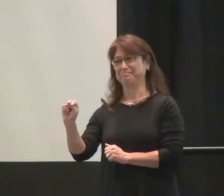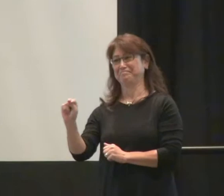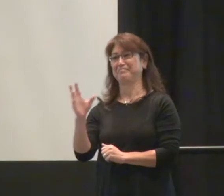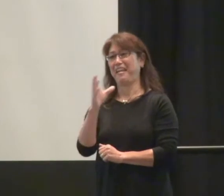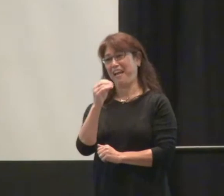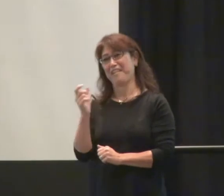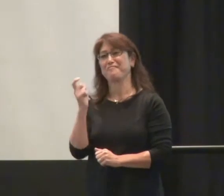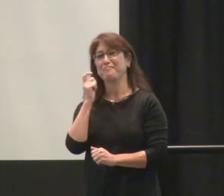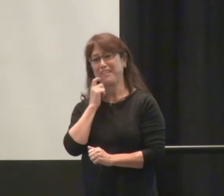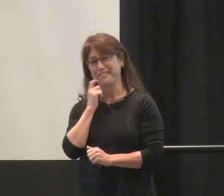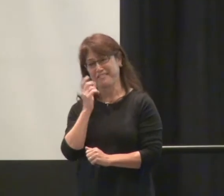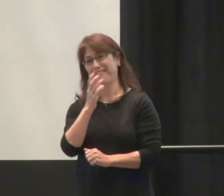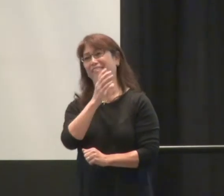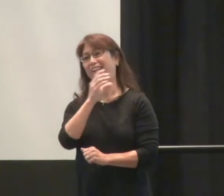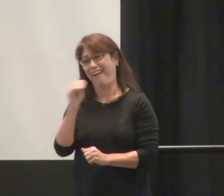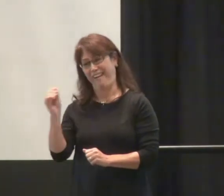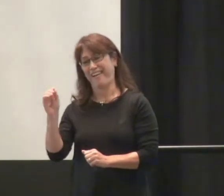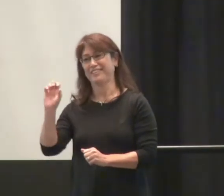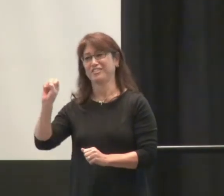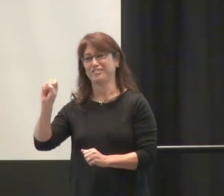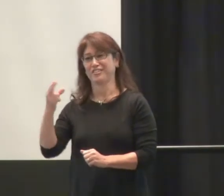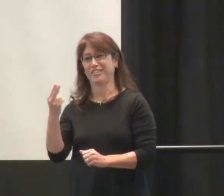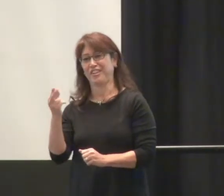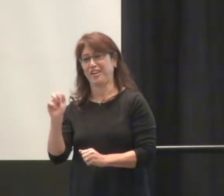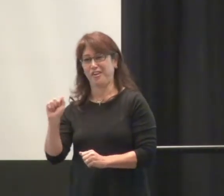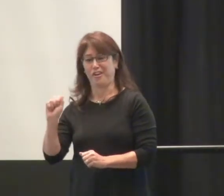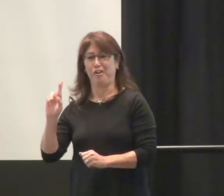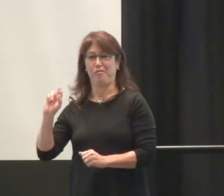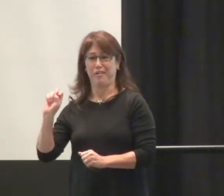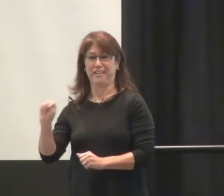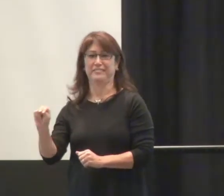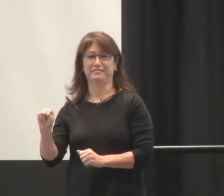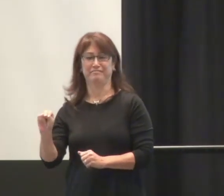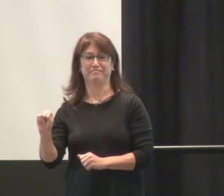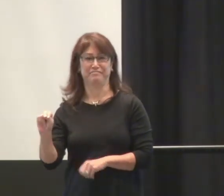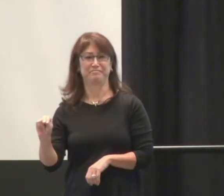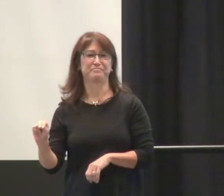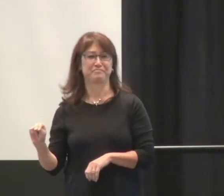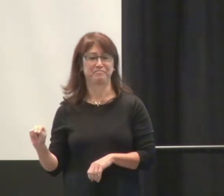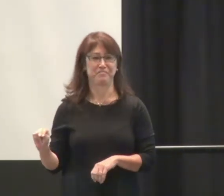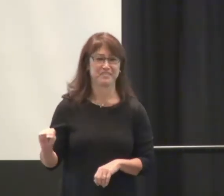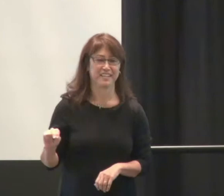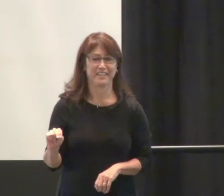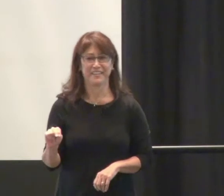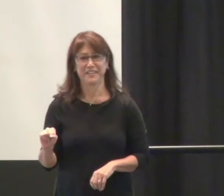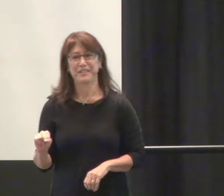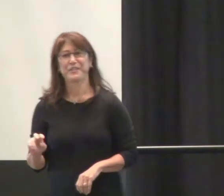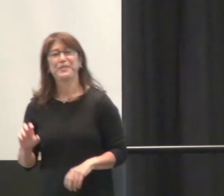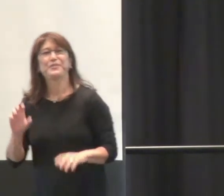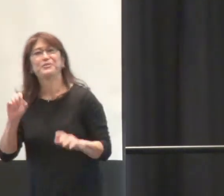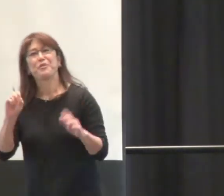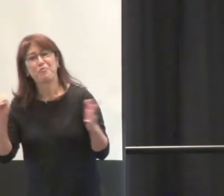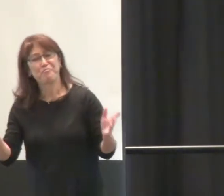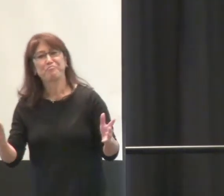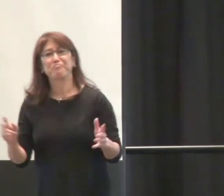And again, that was spearheaded by Ellen, Rachel, as well as Sharon.